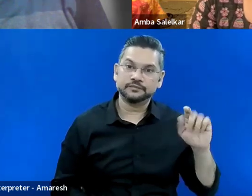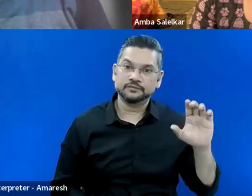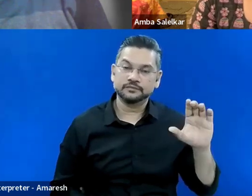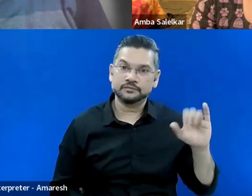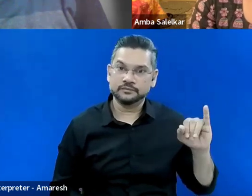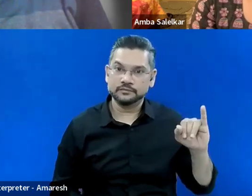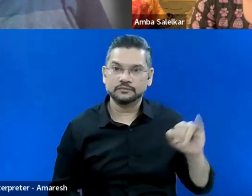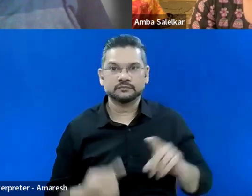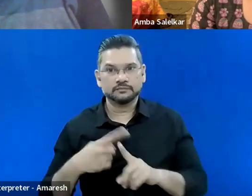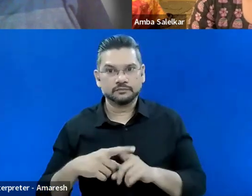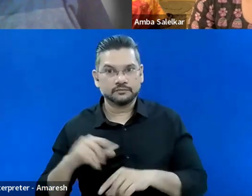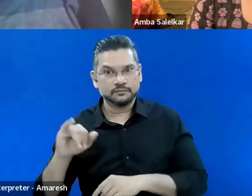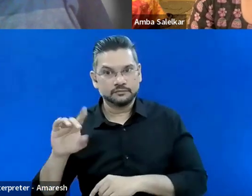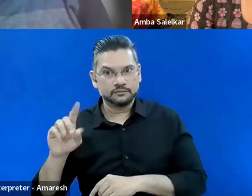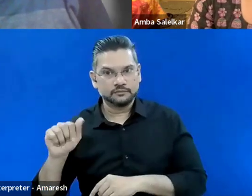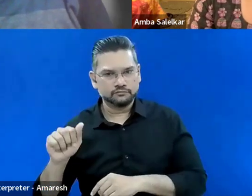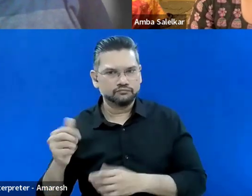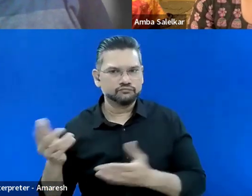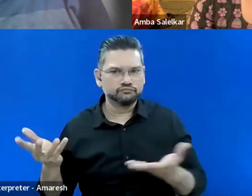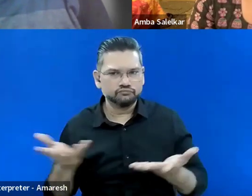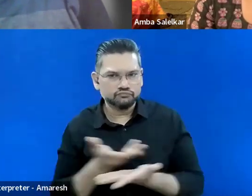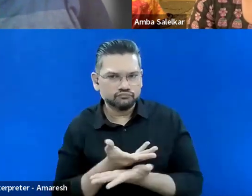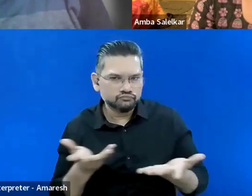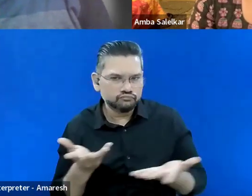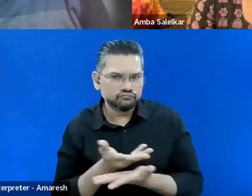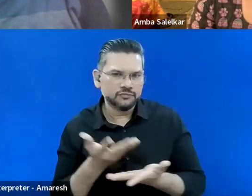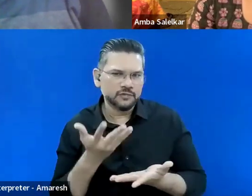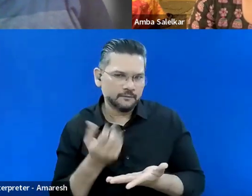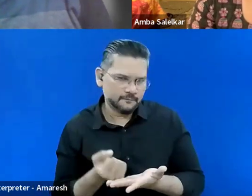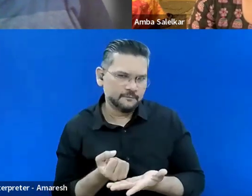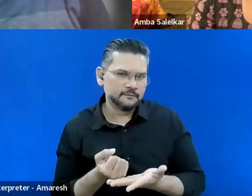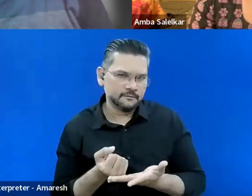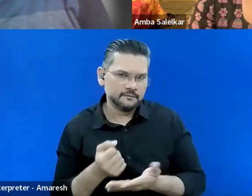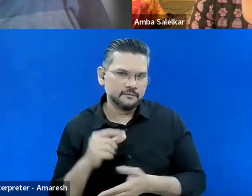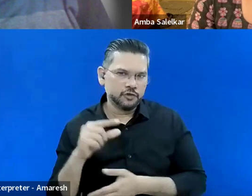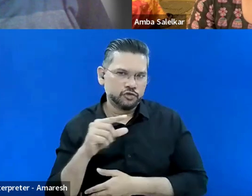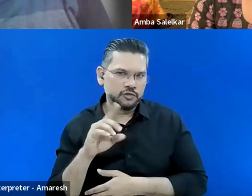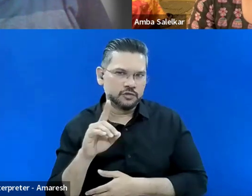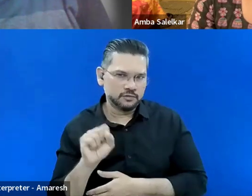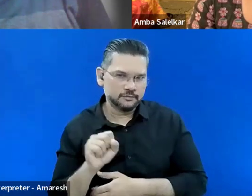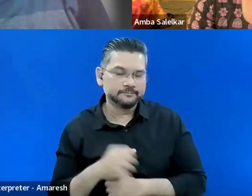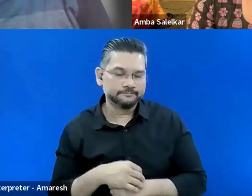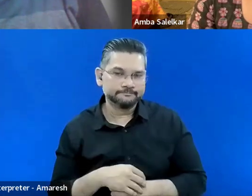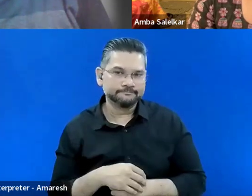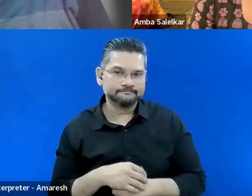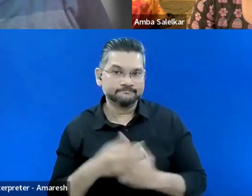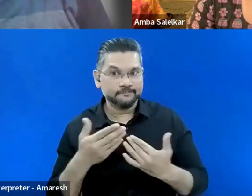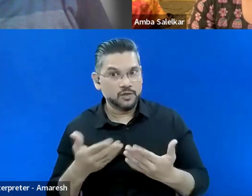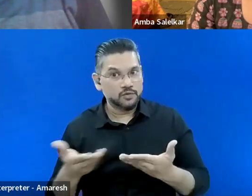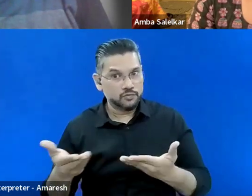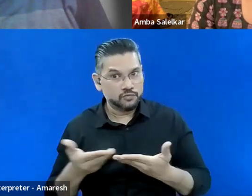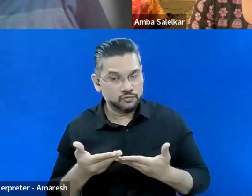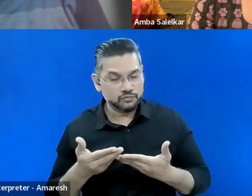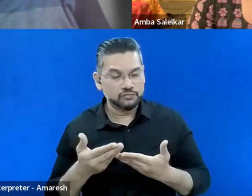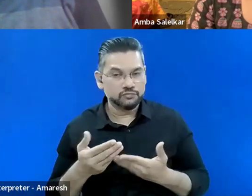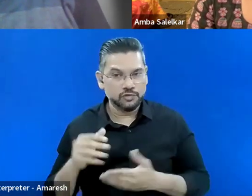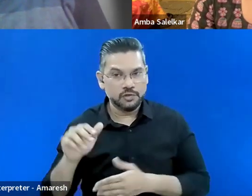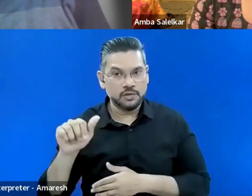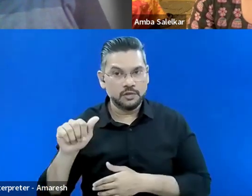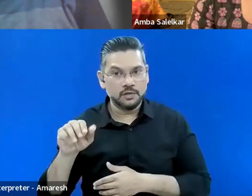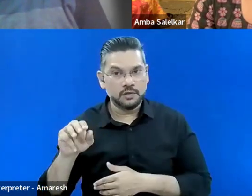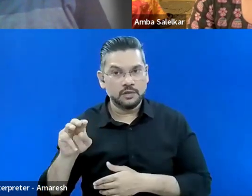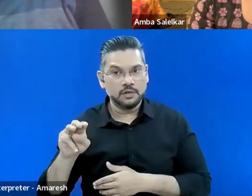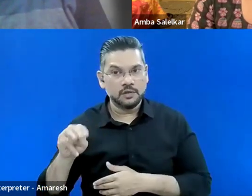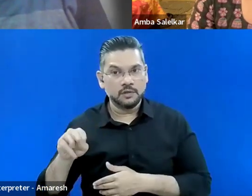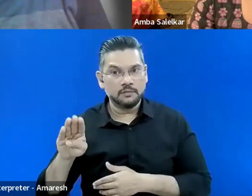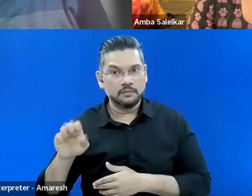GDS discussion. And I will now like to invite Ms. Amba Salelkar from the IDA. Amba is working in IDA as a